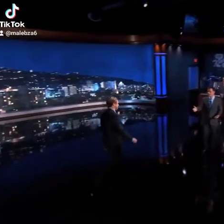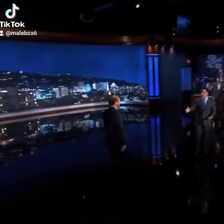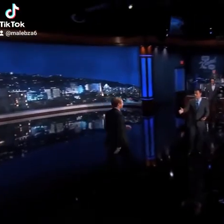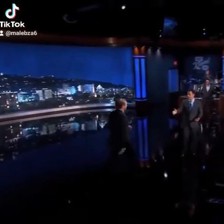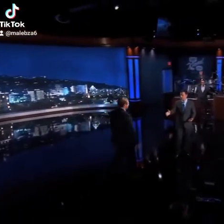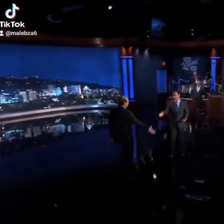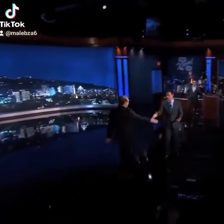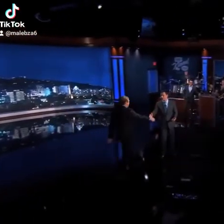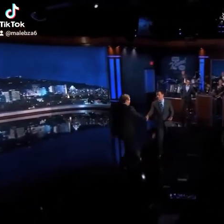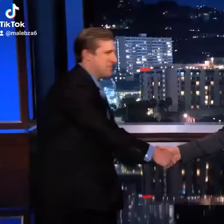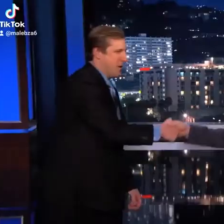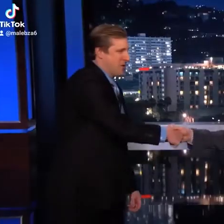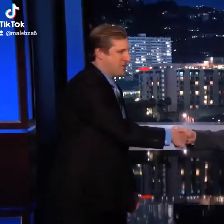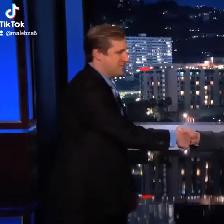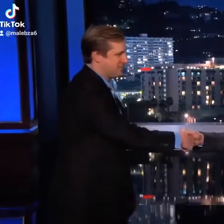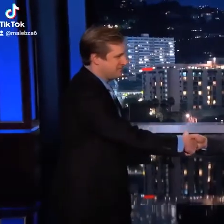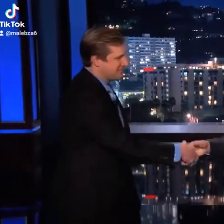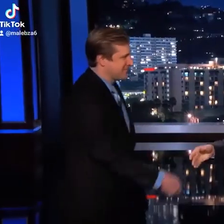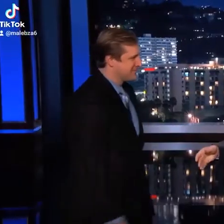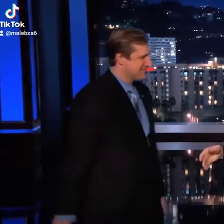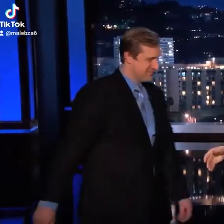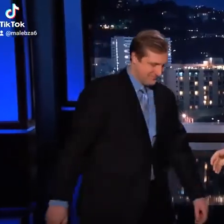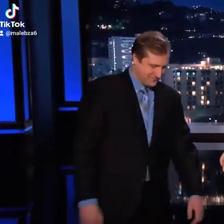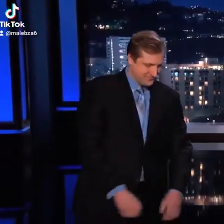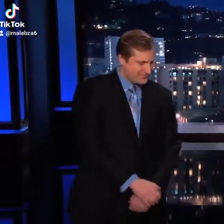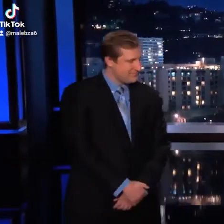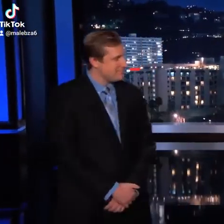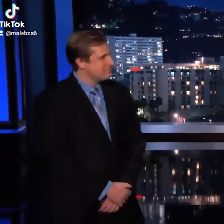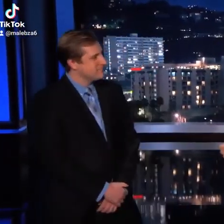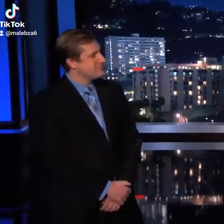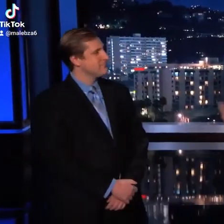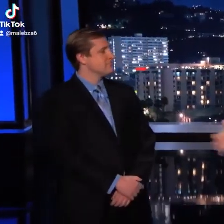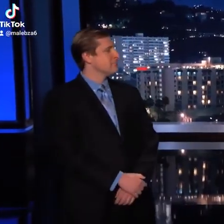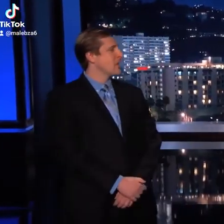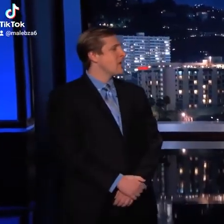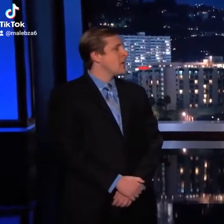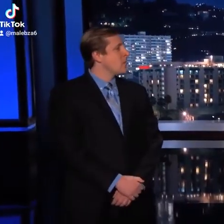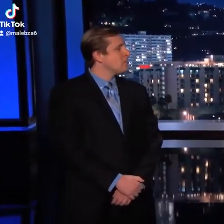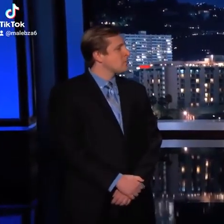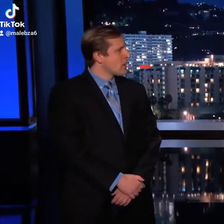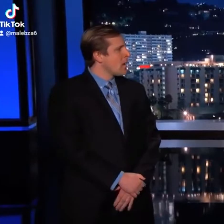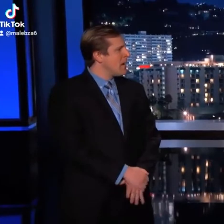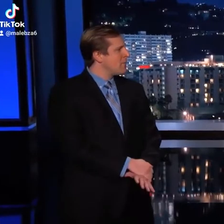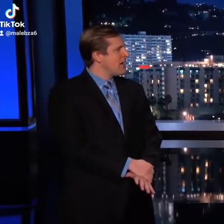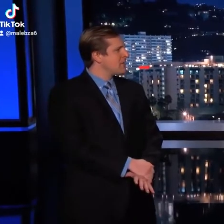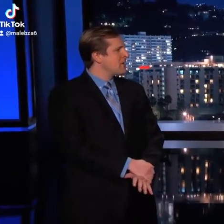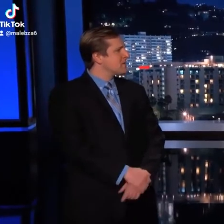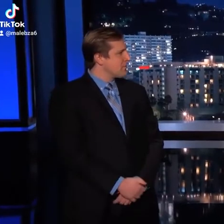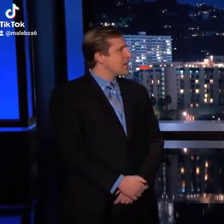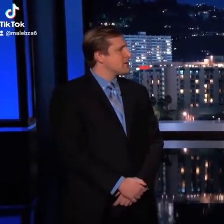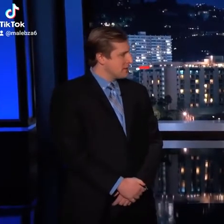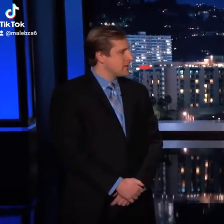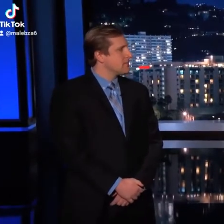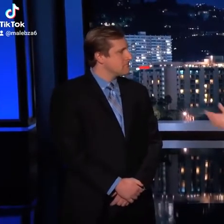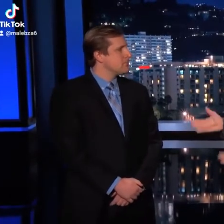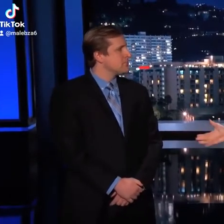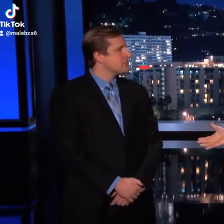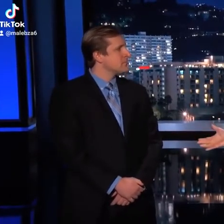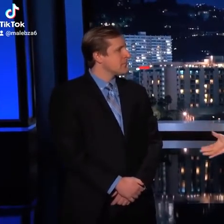Hi, Justin. How long have you been a sign language interpreter? About five years professionally. Five years. And you've done this for